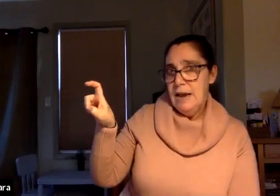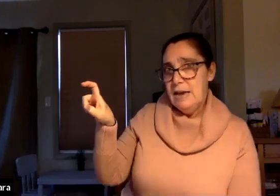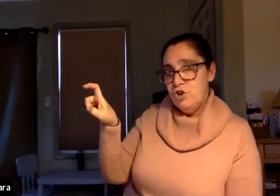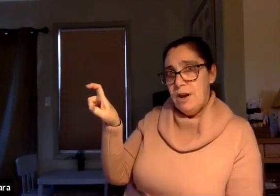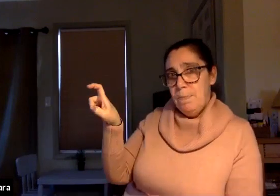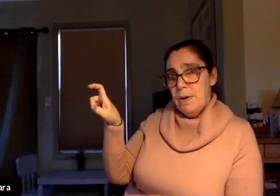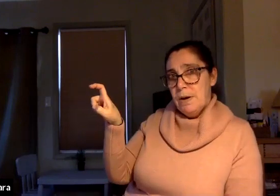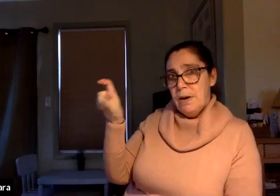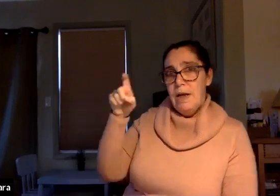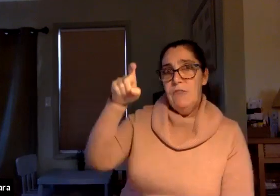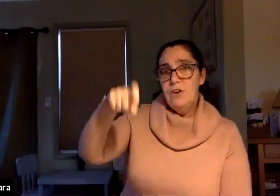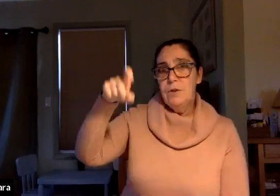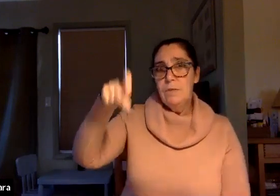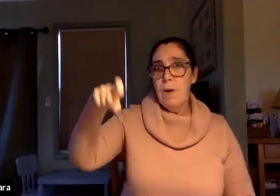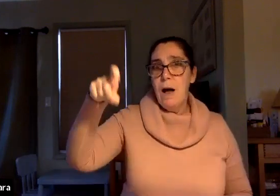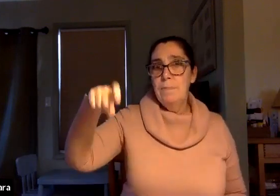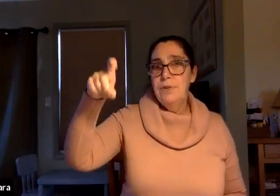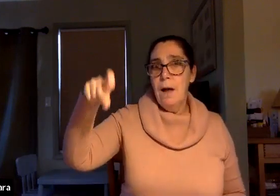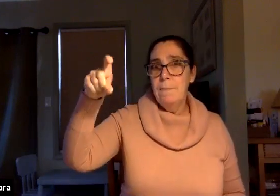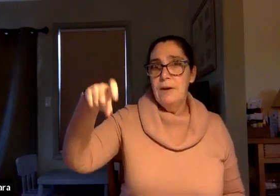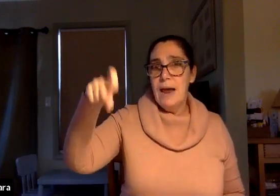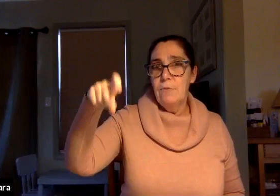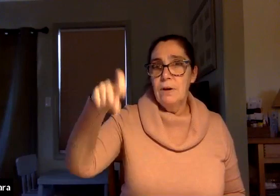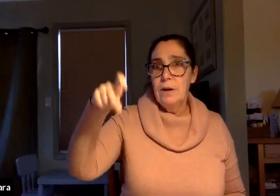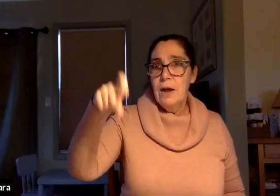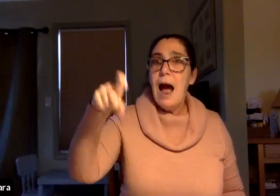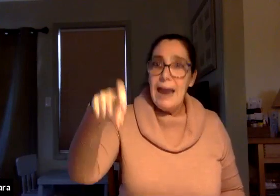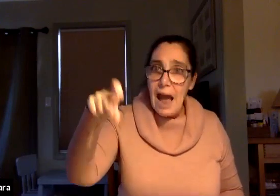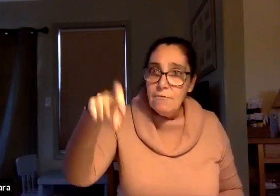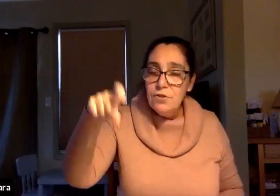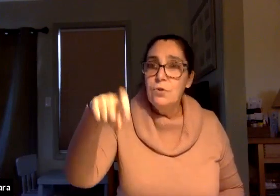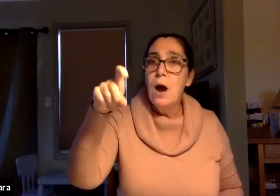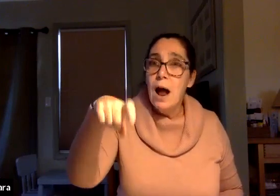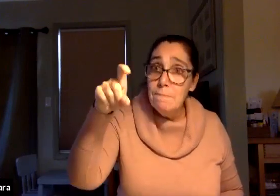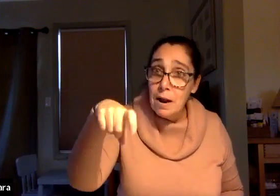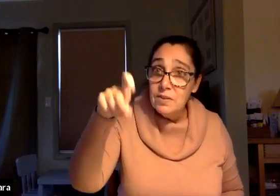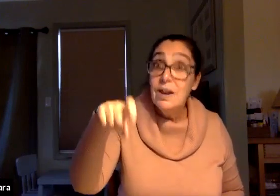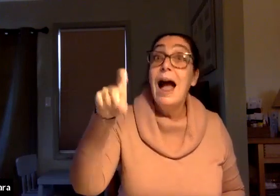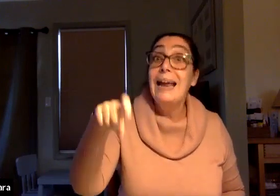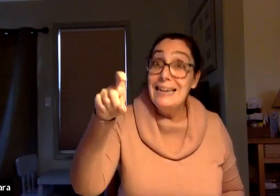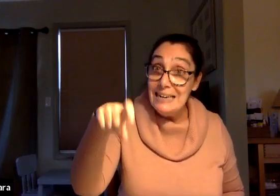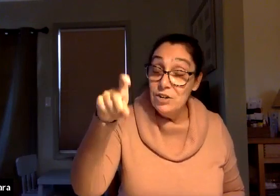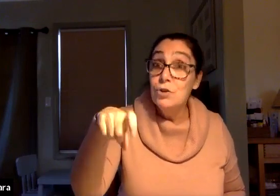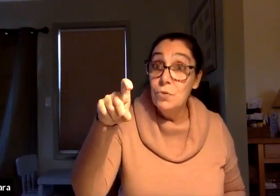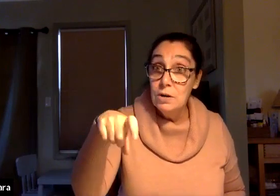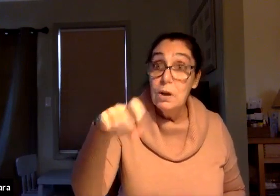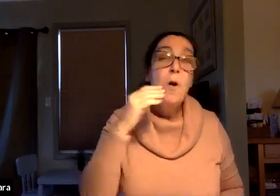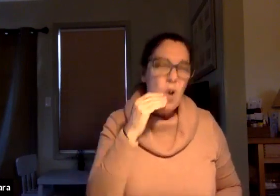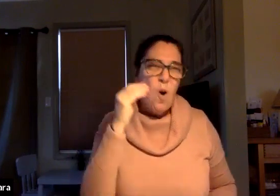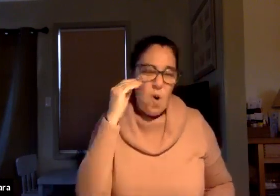hand shape that bobs up and down. I have to, I must, I need to.